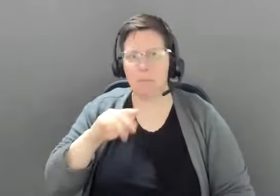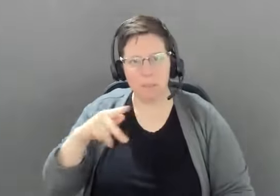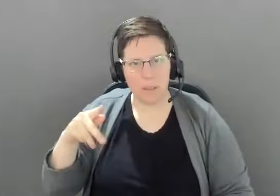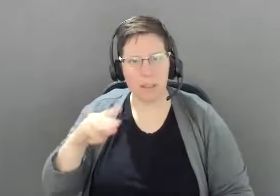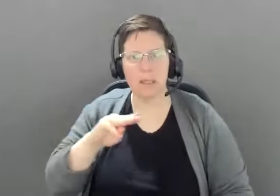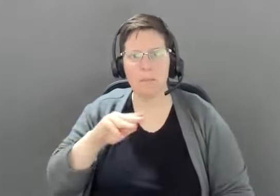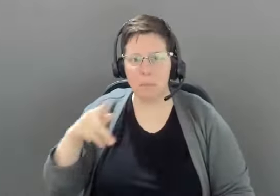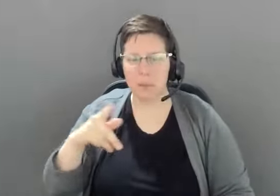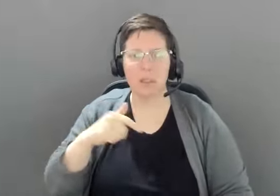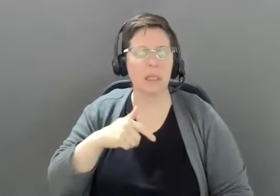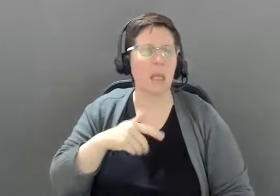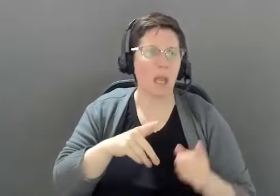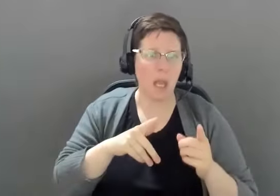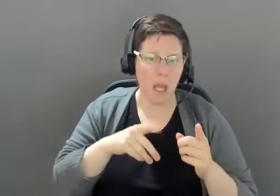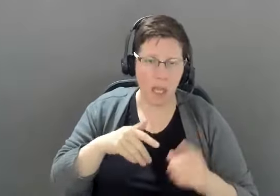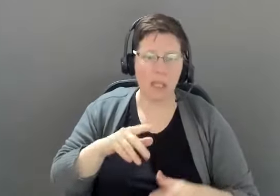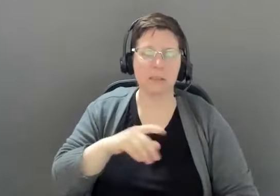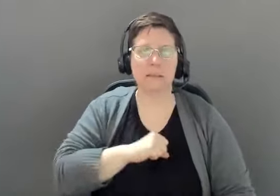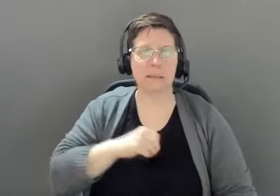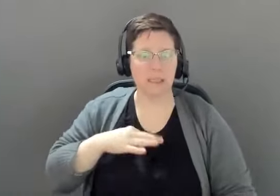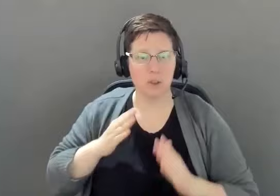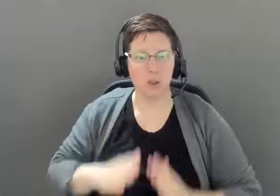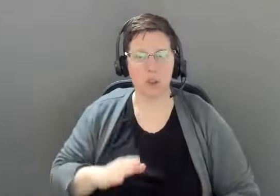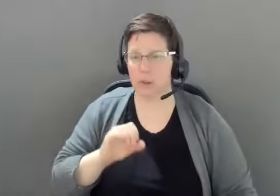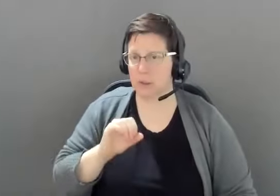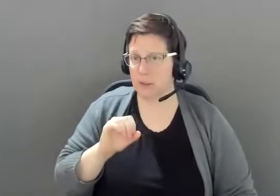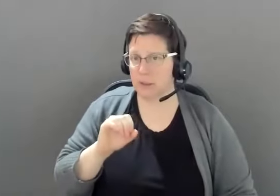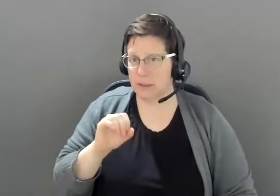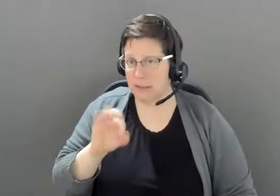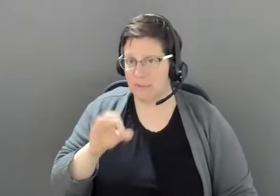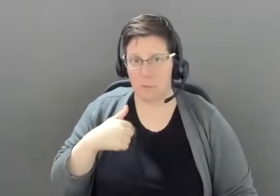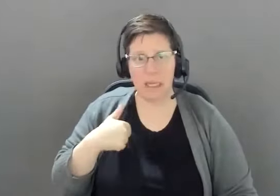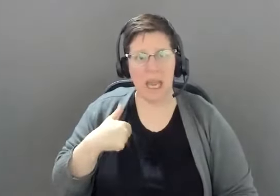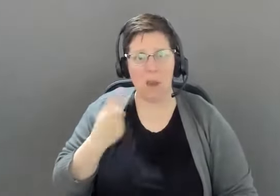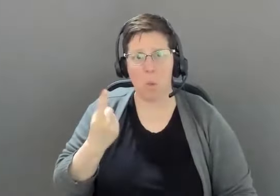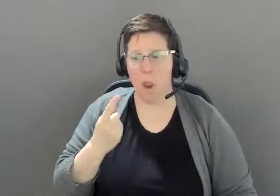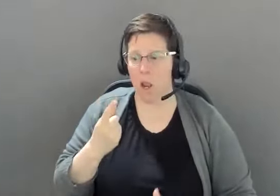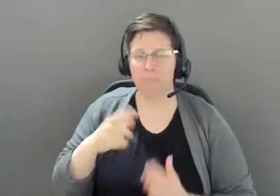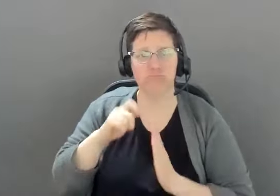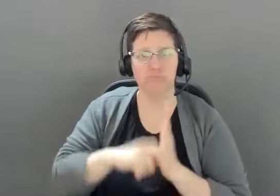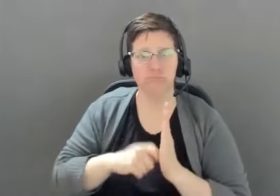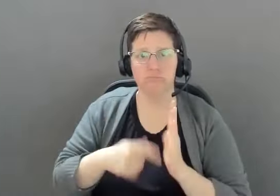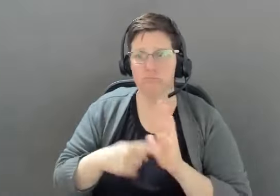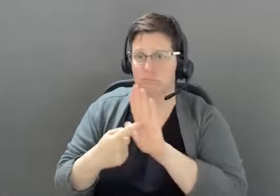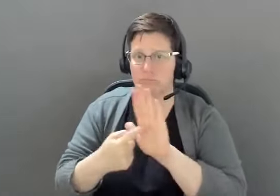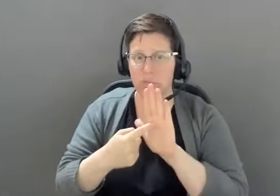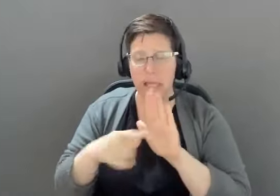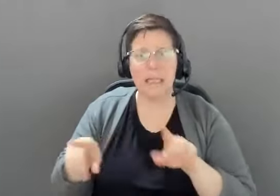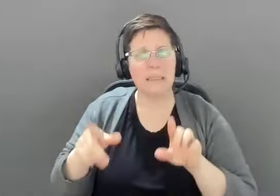we often liaise with. If we had a briefing note that had, kind of a similar message and,